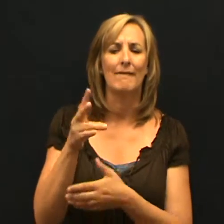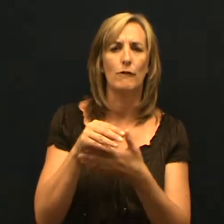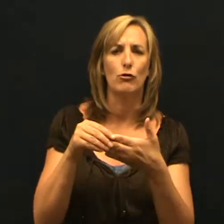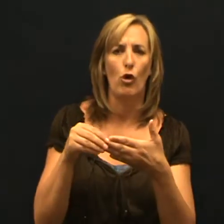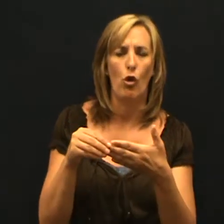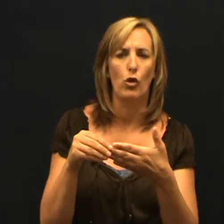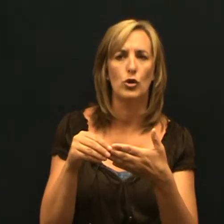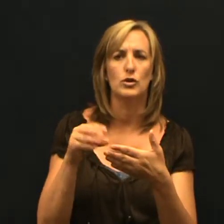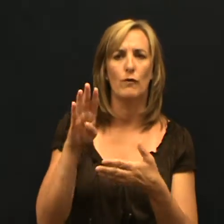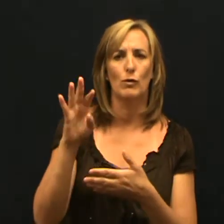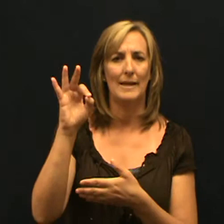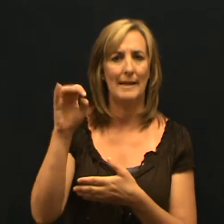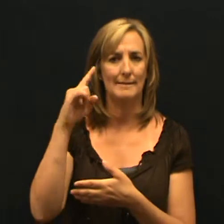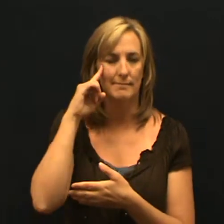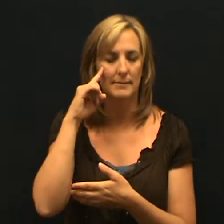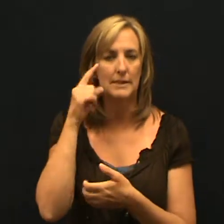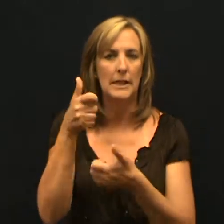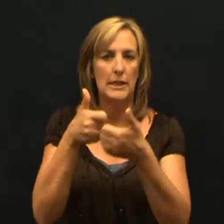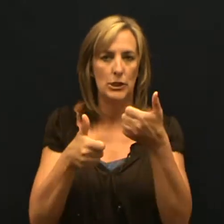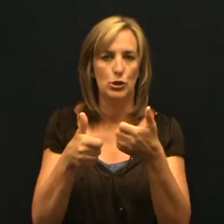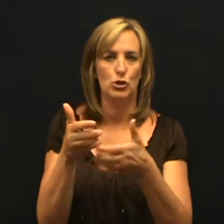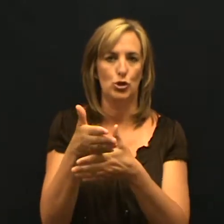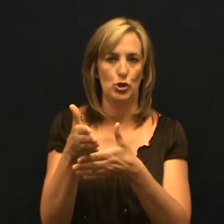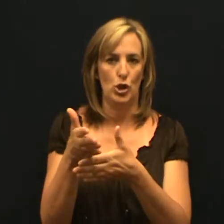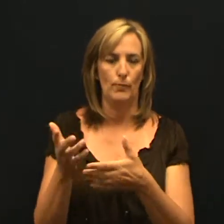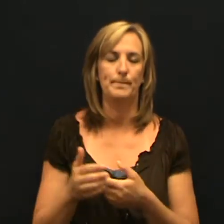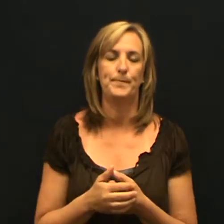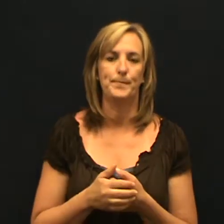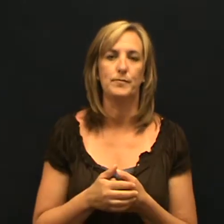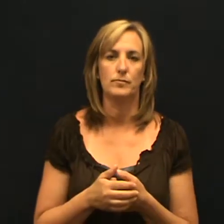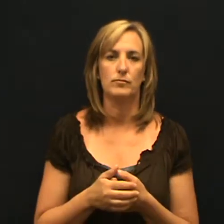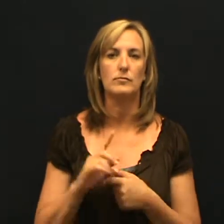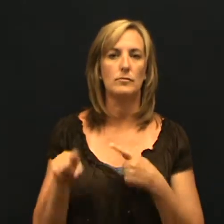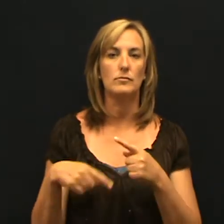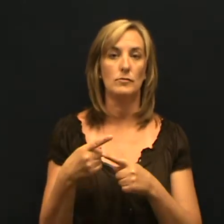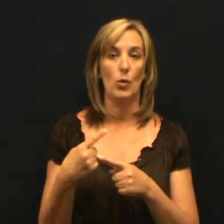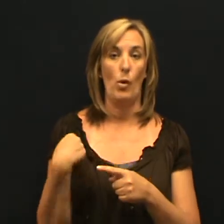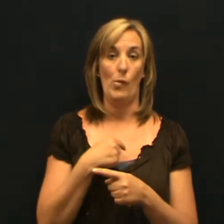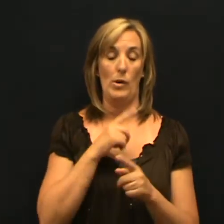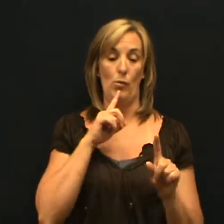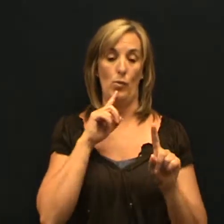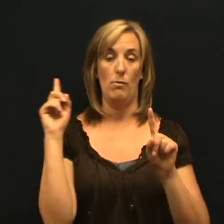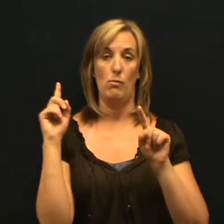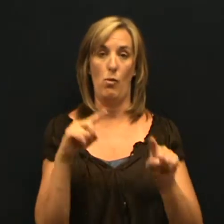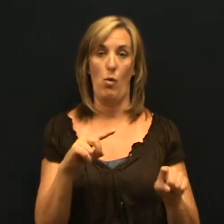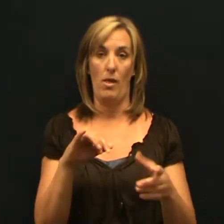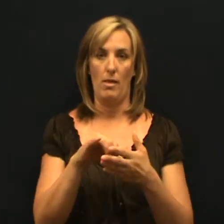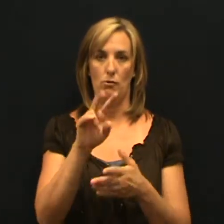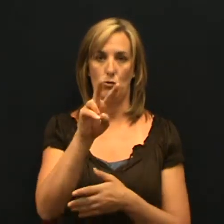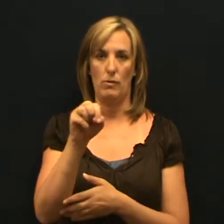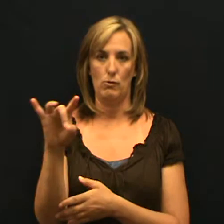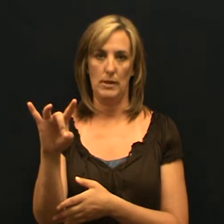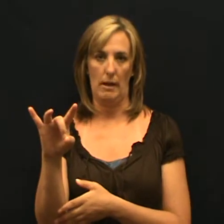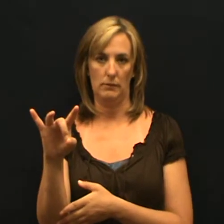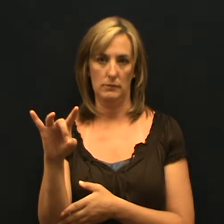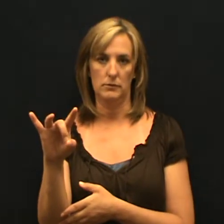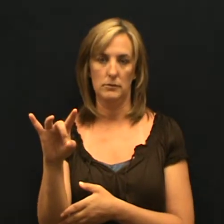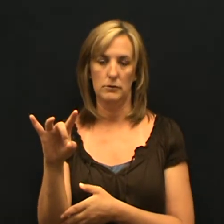$7.74 per share when we recorded or reported its 2008 earnings per share of 49